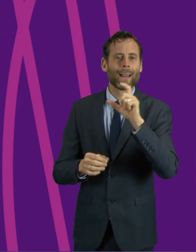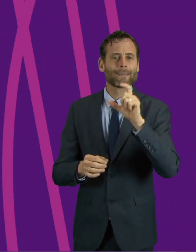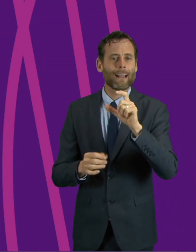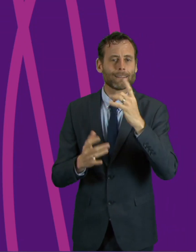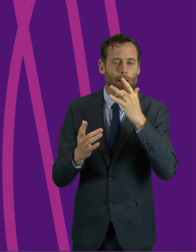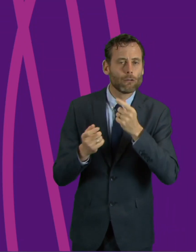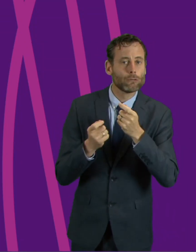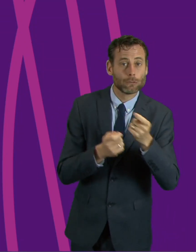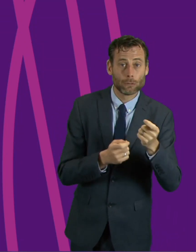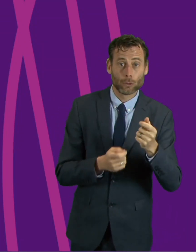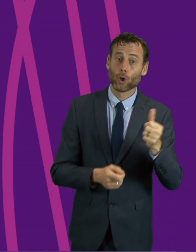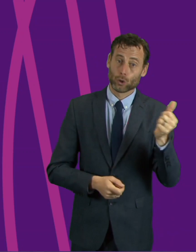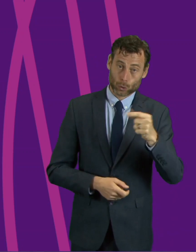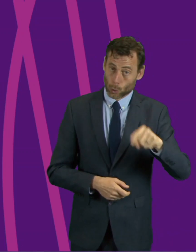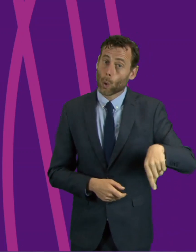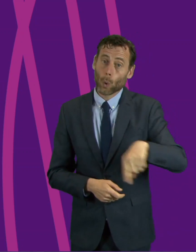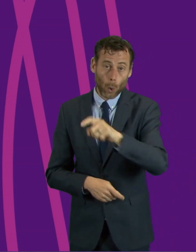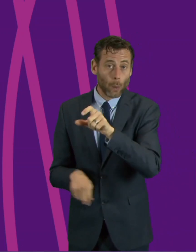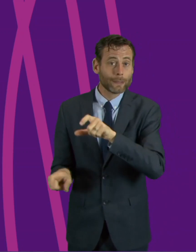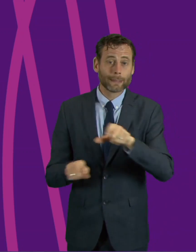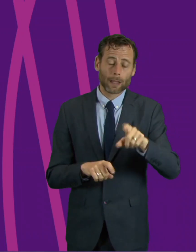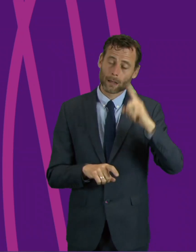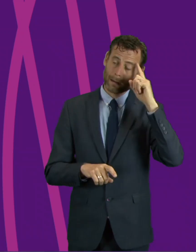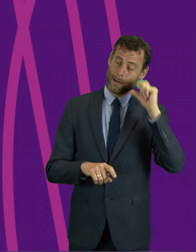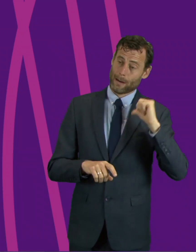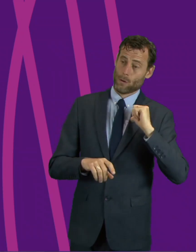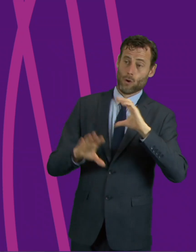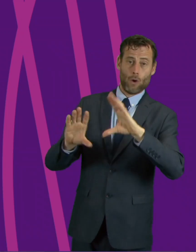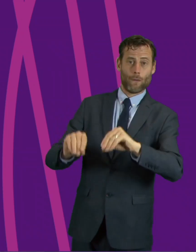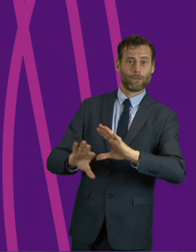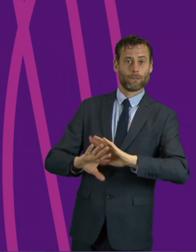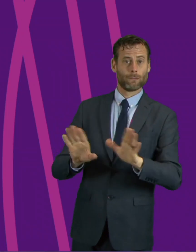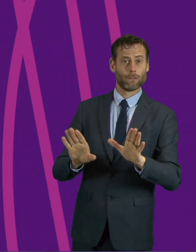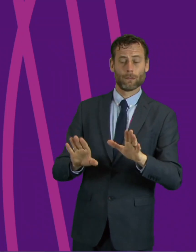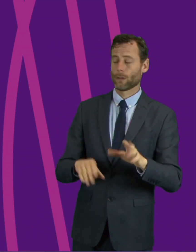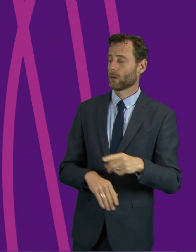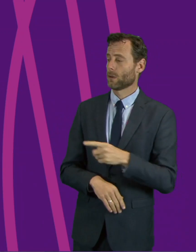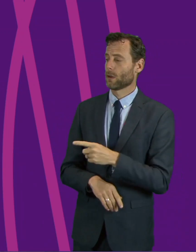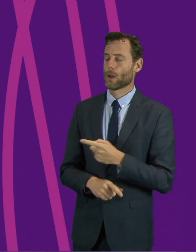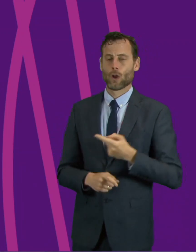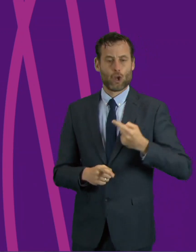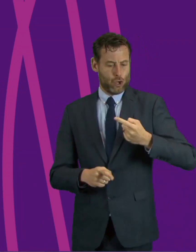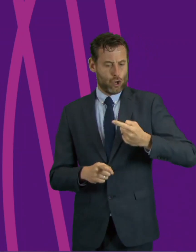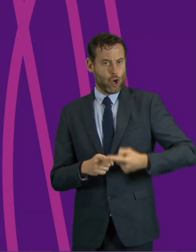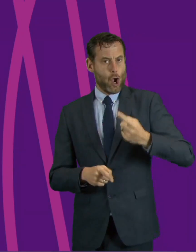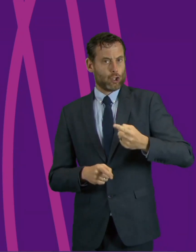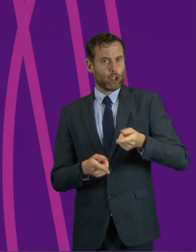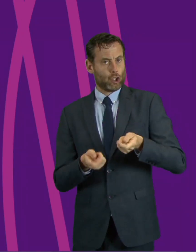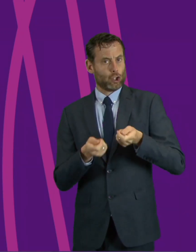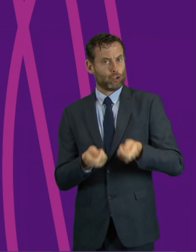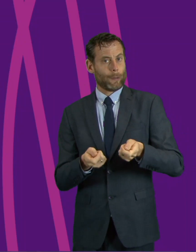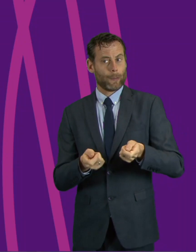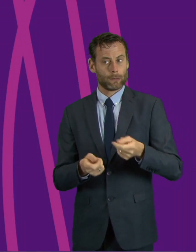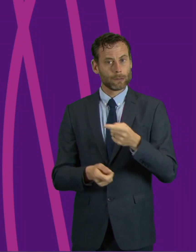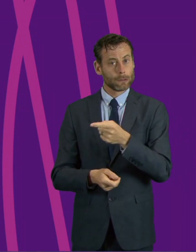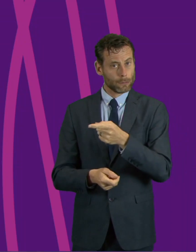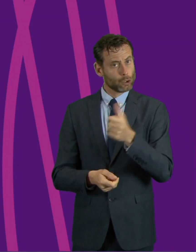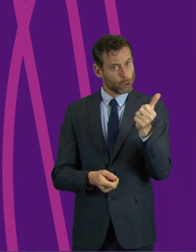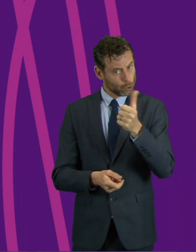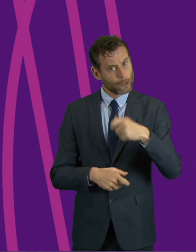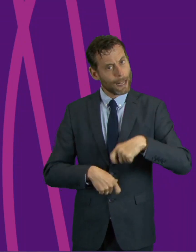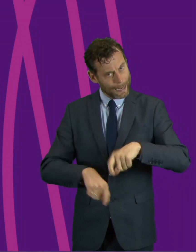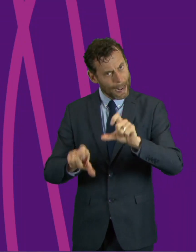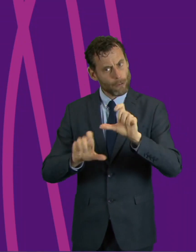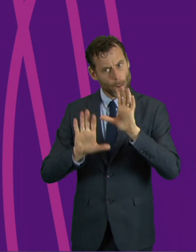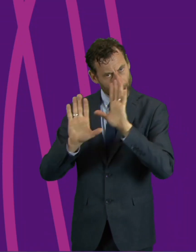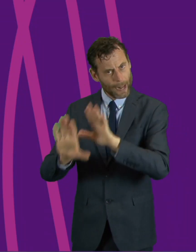current emergency? First Minister. Urgent treatment should not be cancelled, and we've made that very clear. There will be